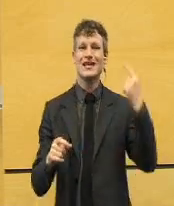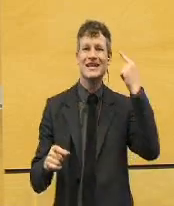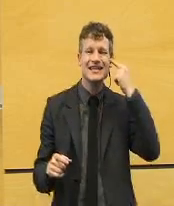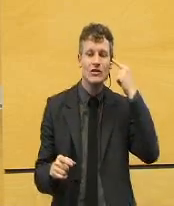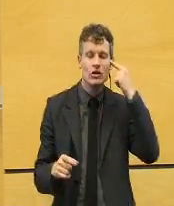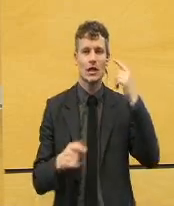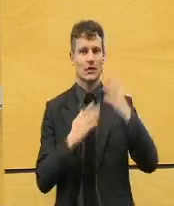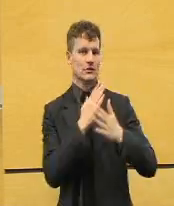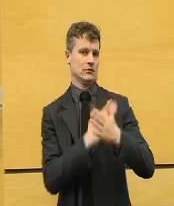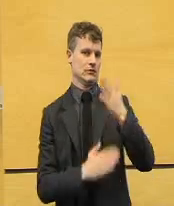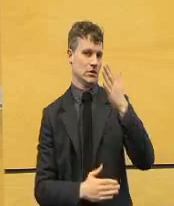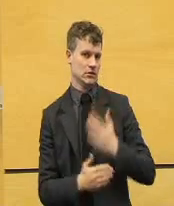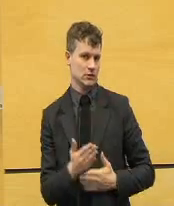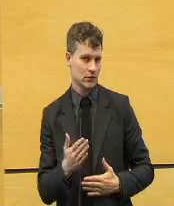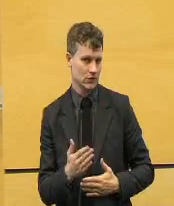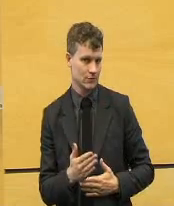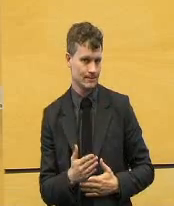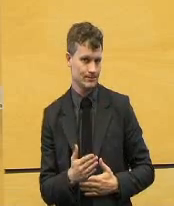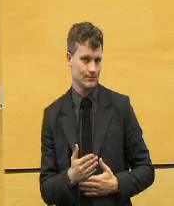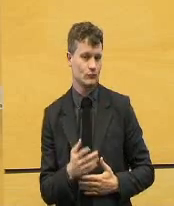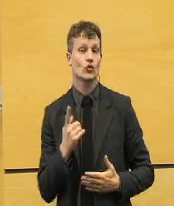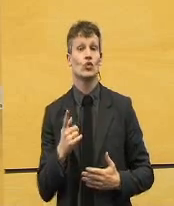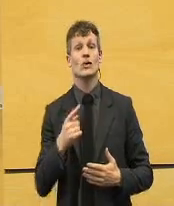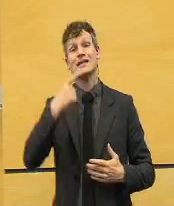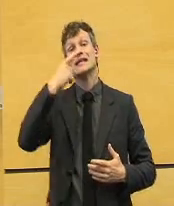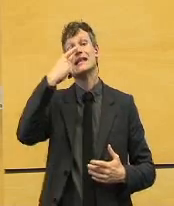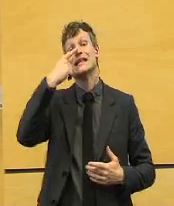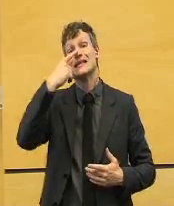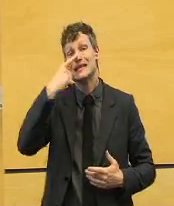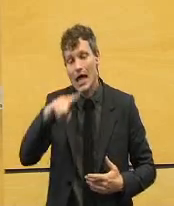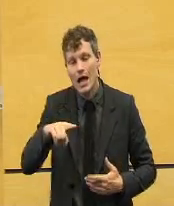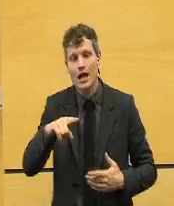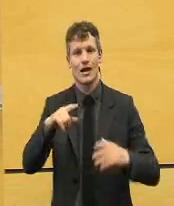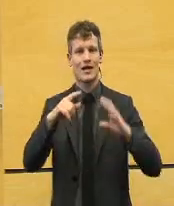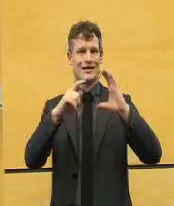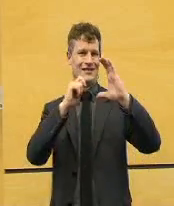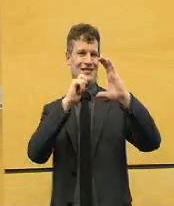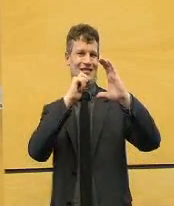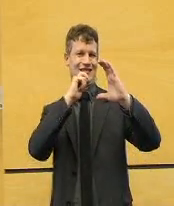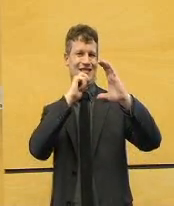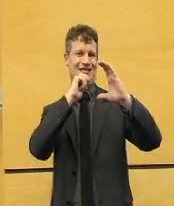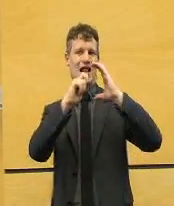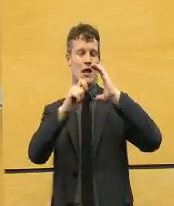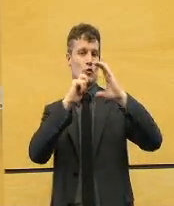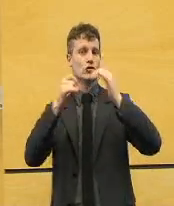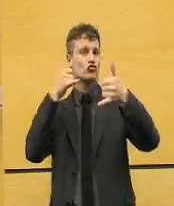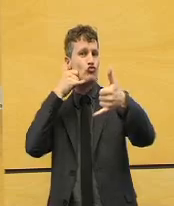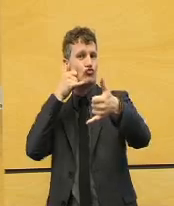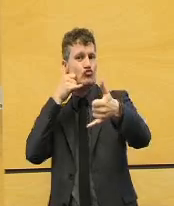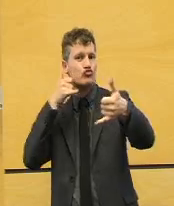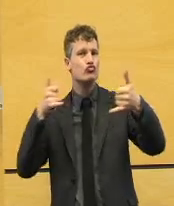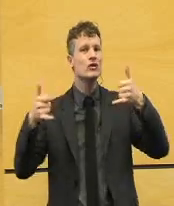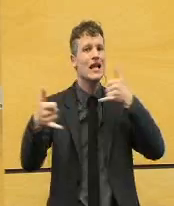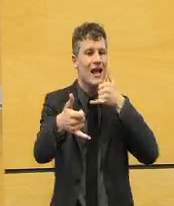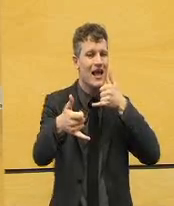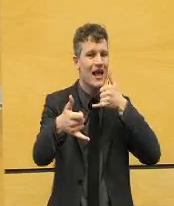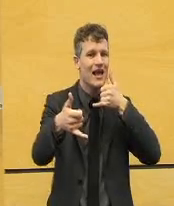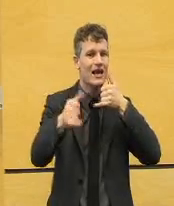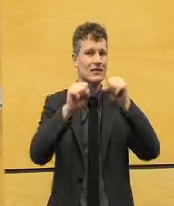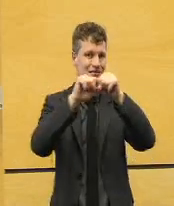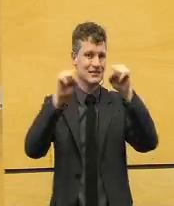hearing disabilities through the Thailand Telecommunication Relay System or TTRS